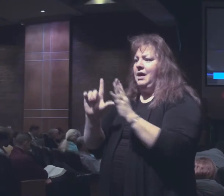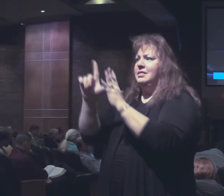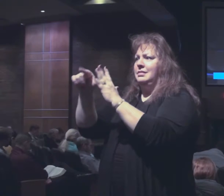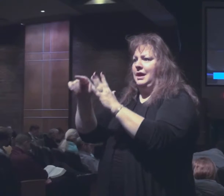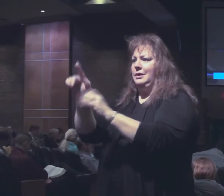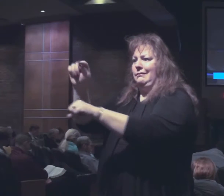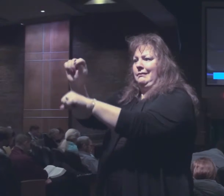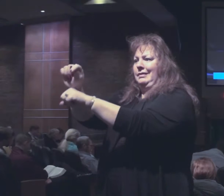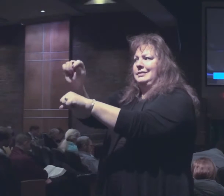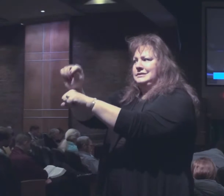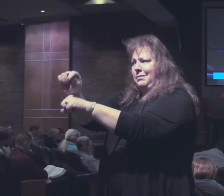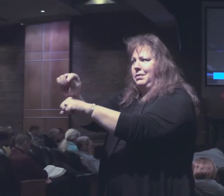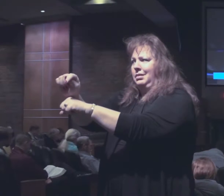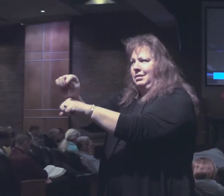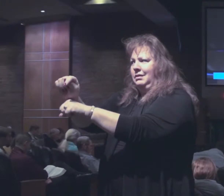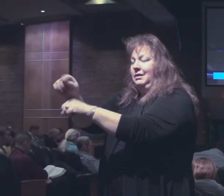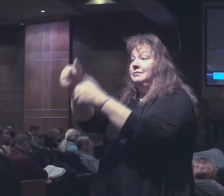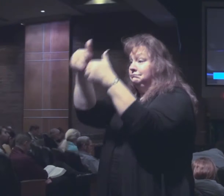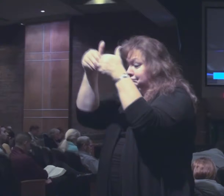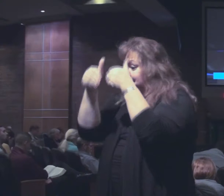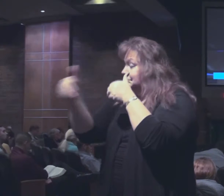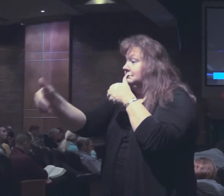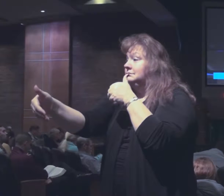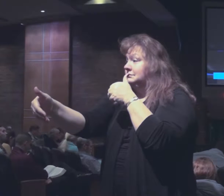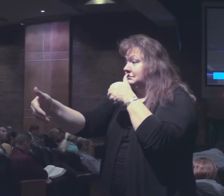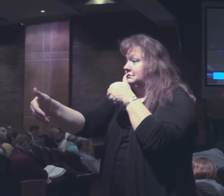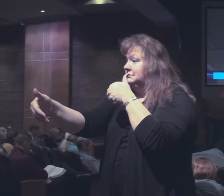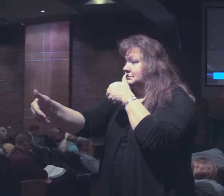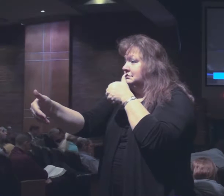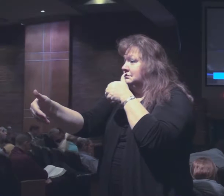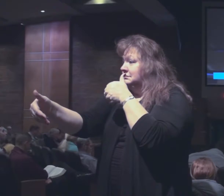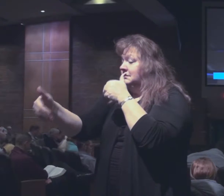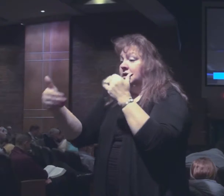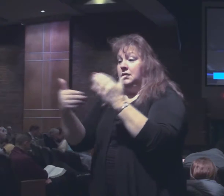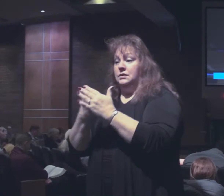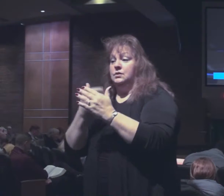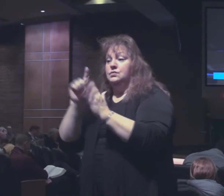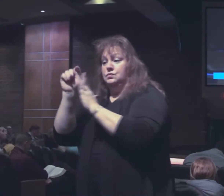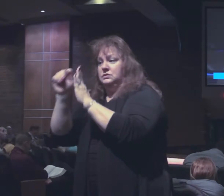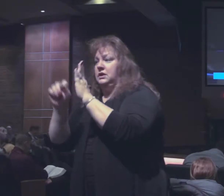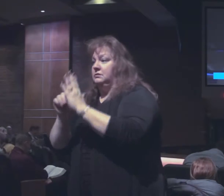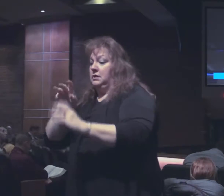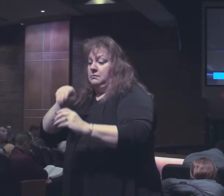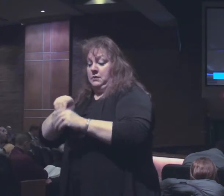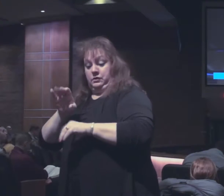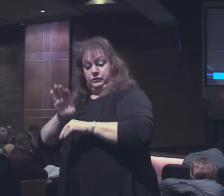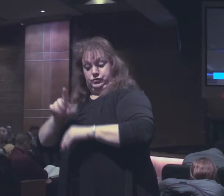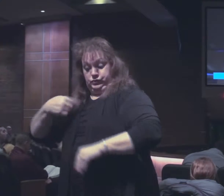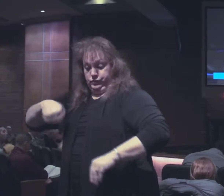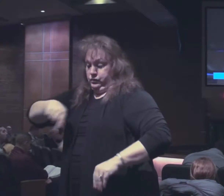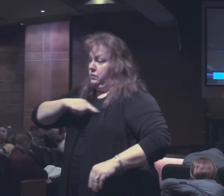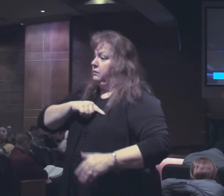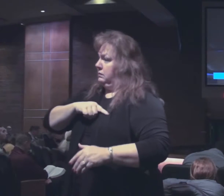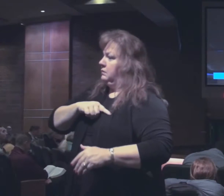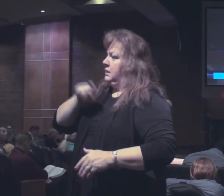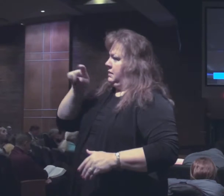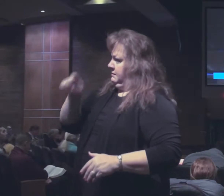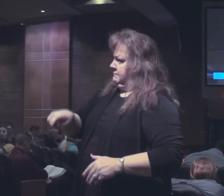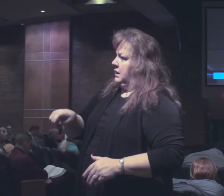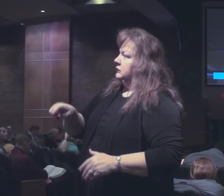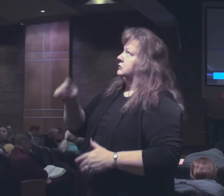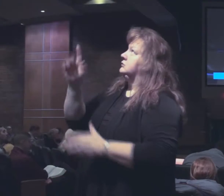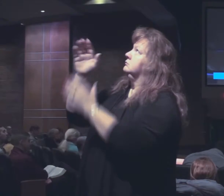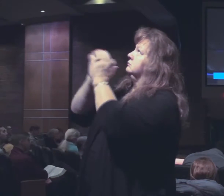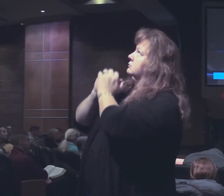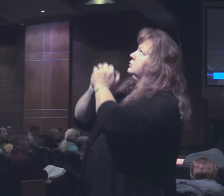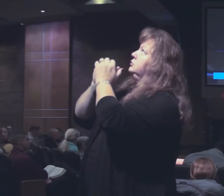temple from this point on. And in the New Testament, it's part of the church's ministry, as Paul wrote to the Ephesians